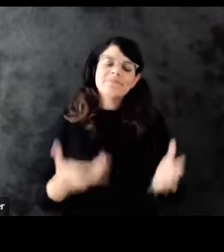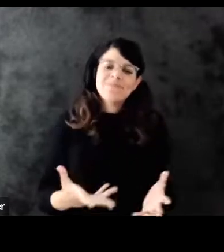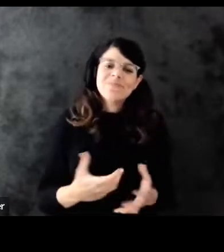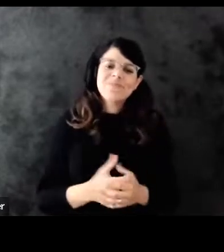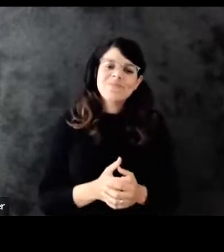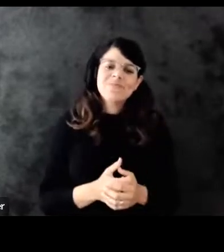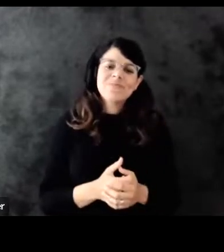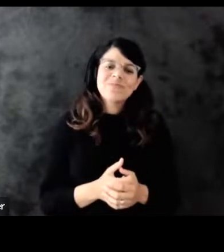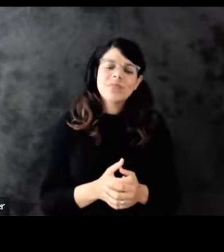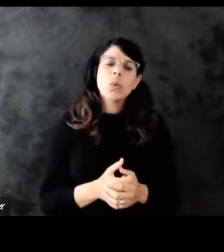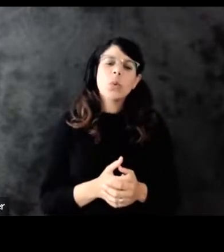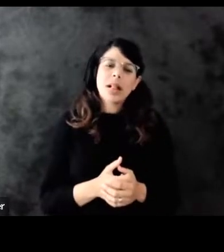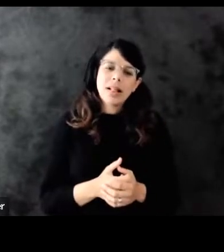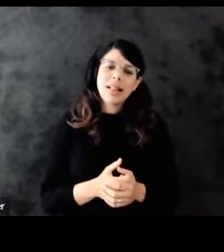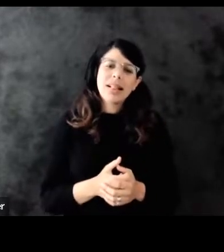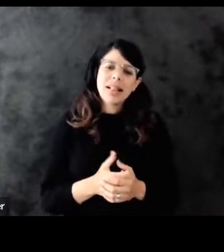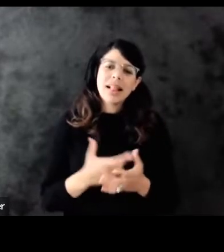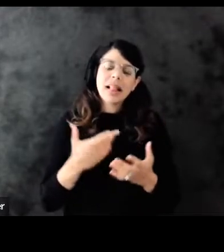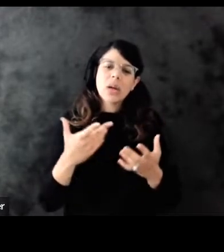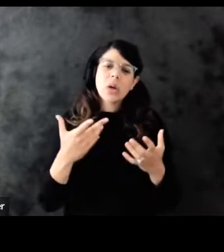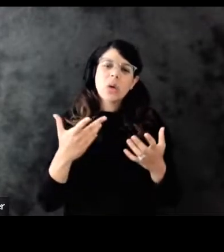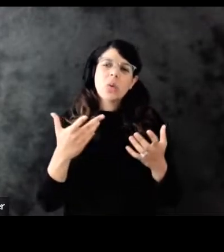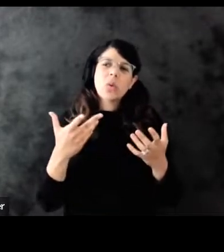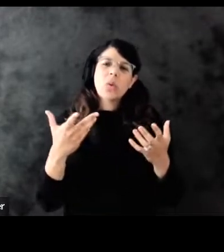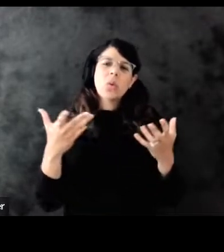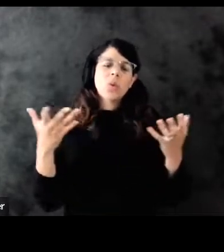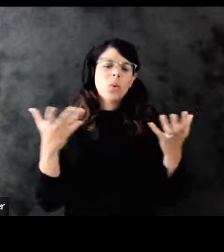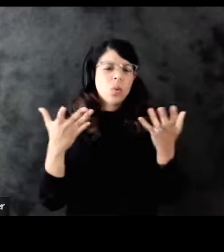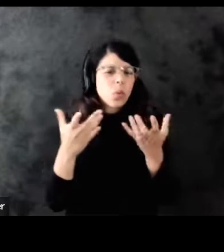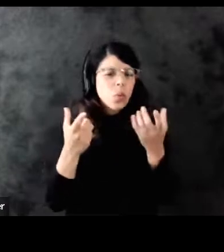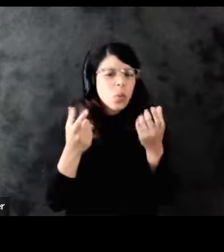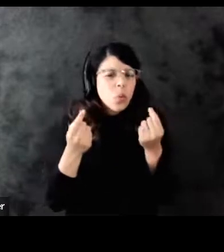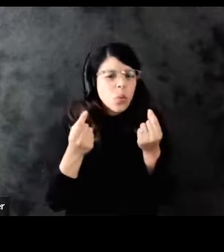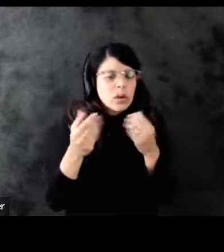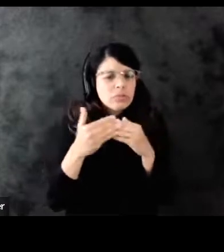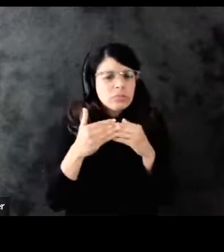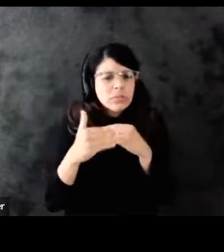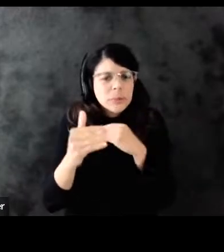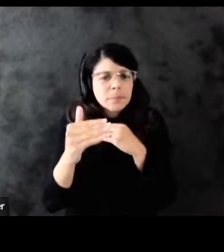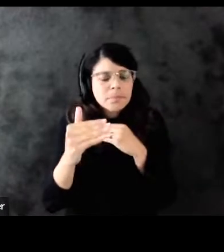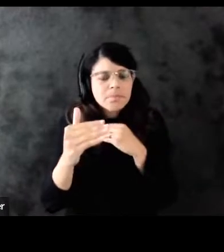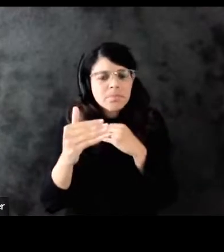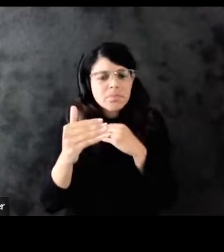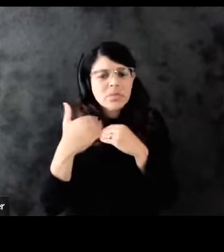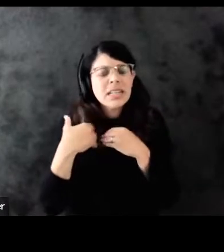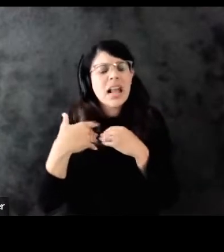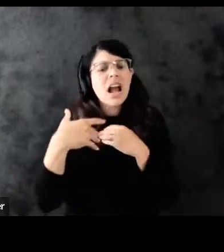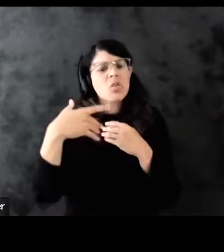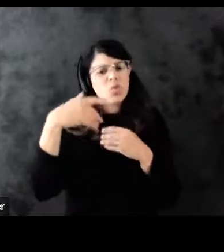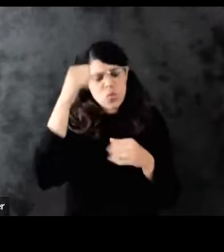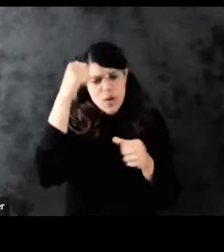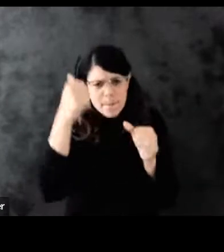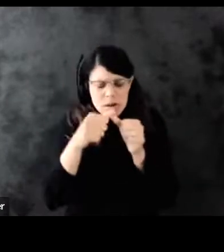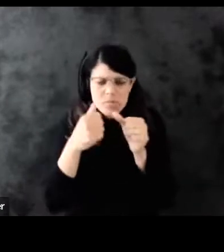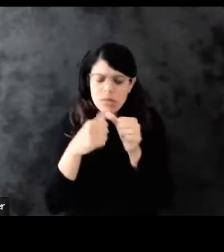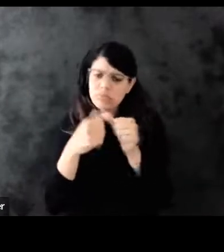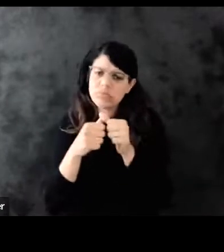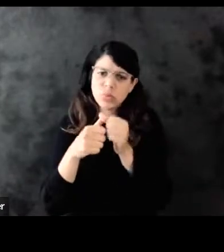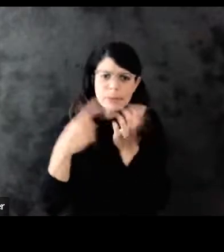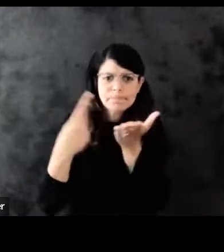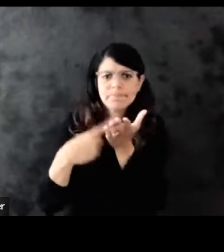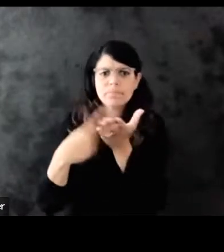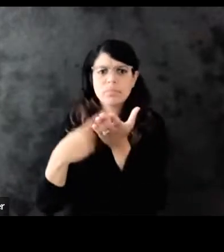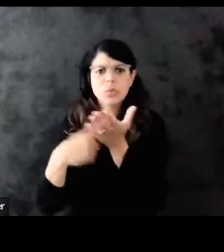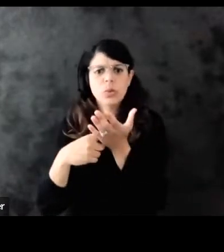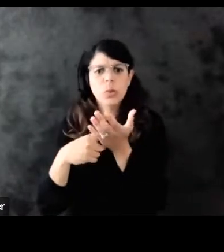What's going to happen now? What do I do next? And so we started talking about, well, you know what? We got to organize our own civil rights movement. Up to that point, I